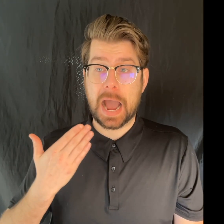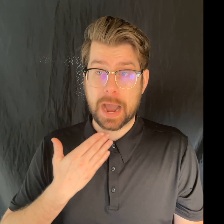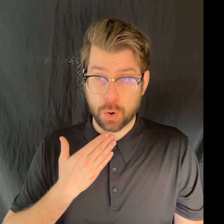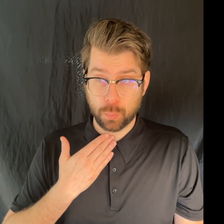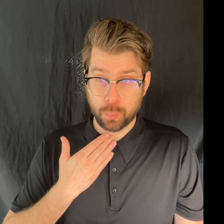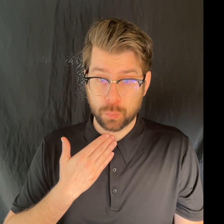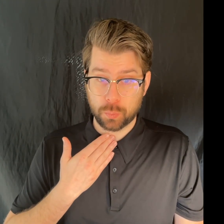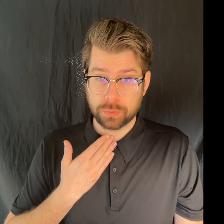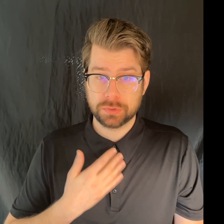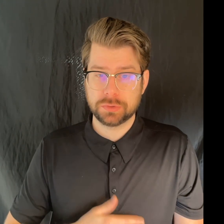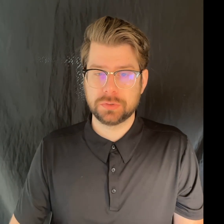ow,